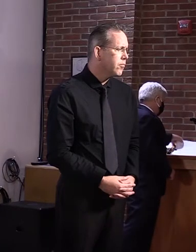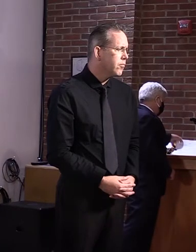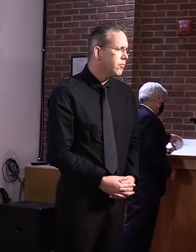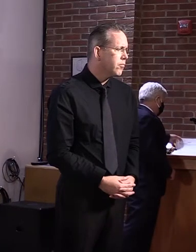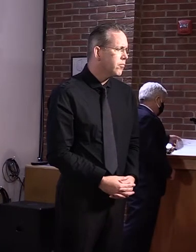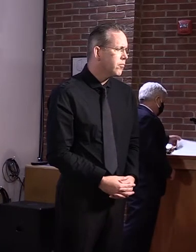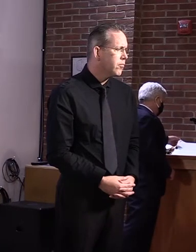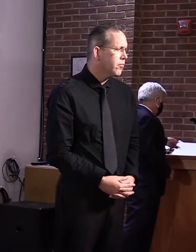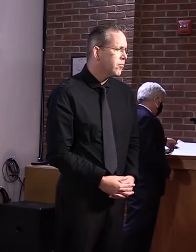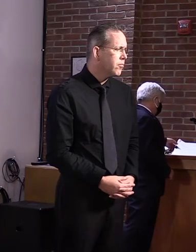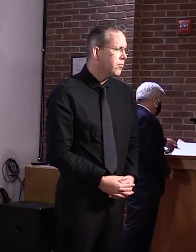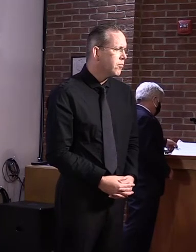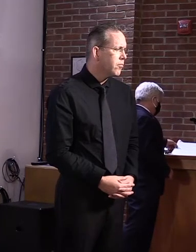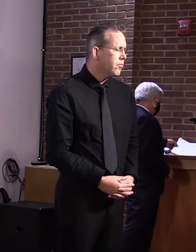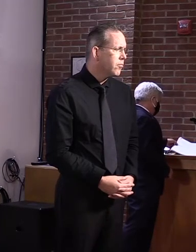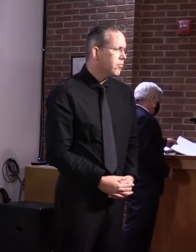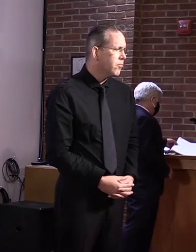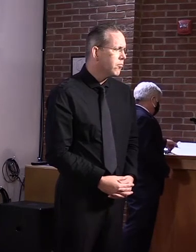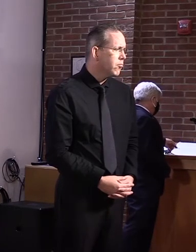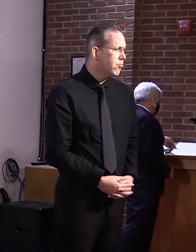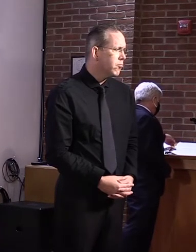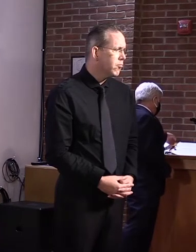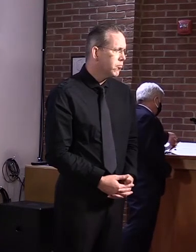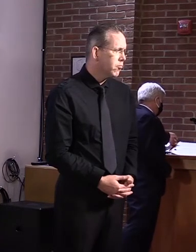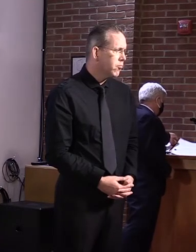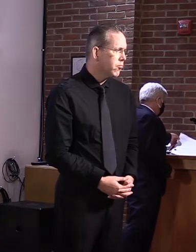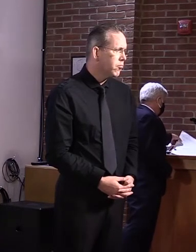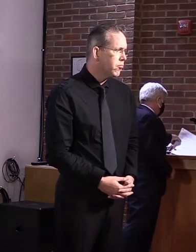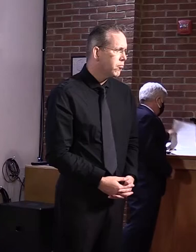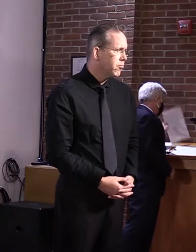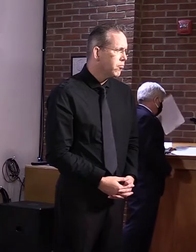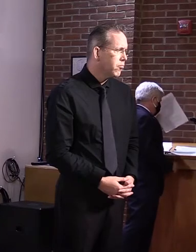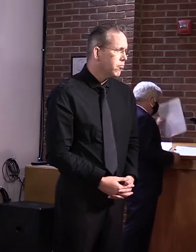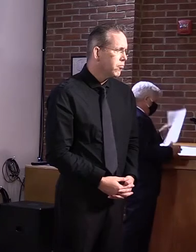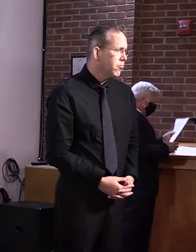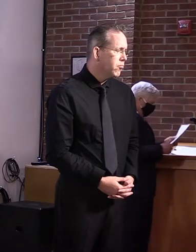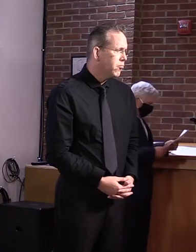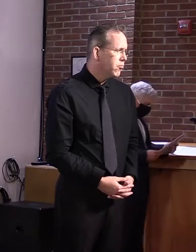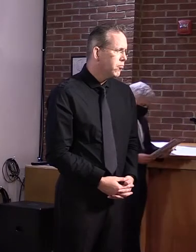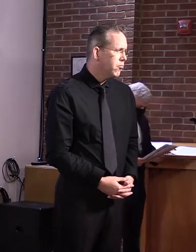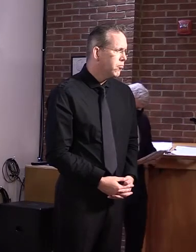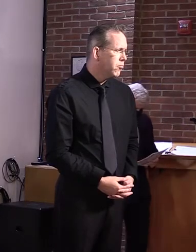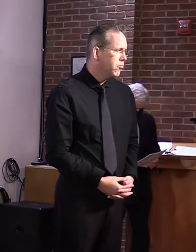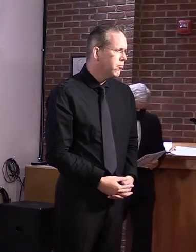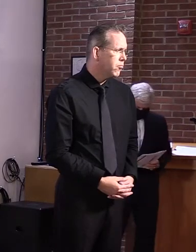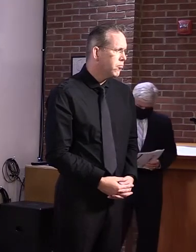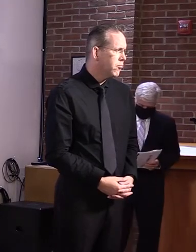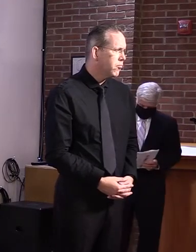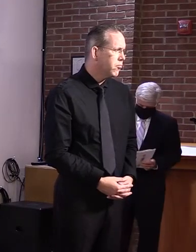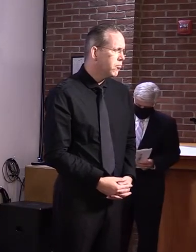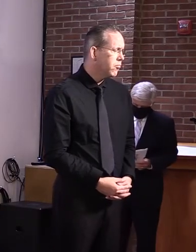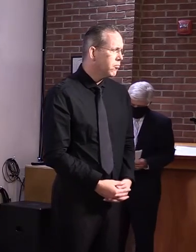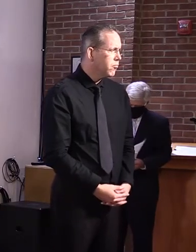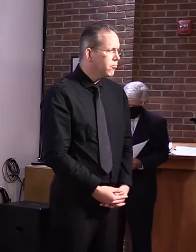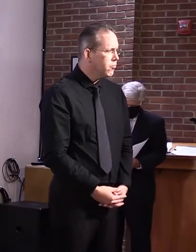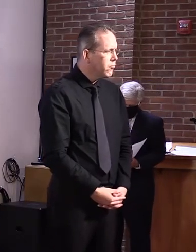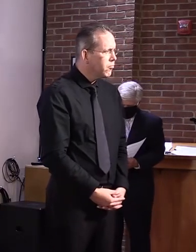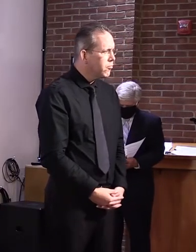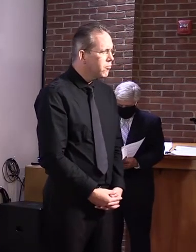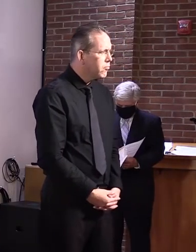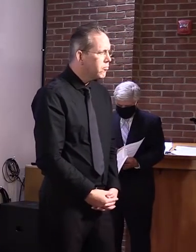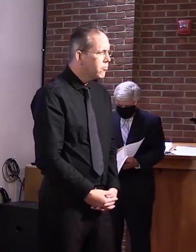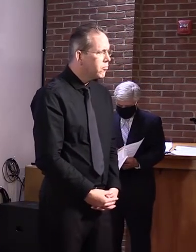they're transporting and those they come across on the highway. In light of the non-compliance by Vermonters, including